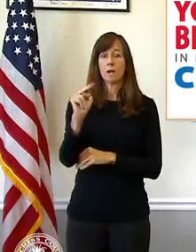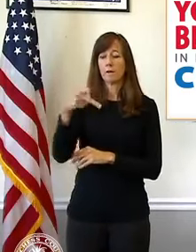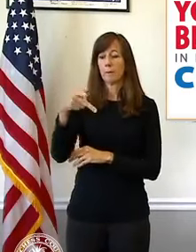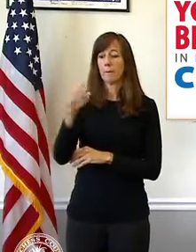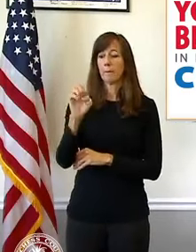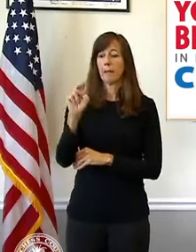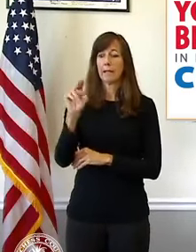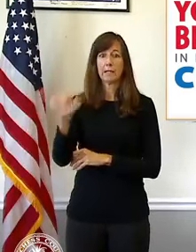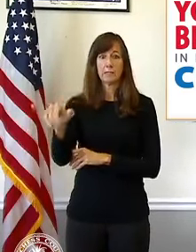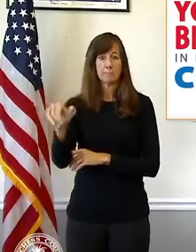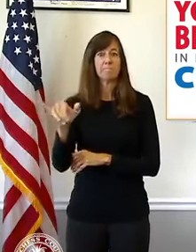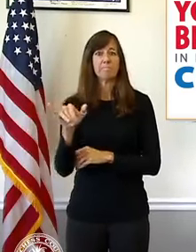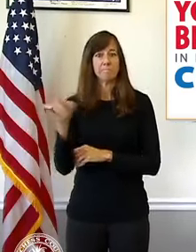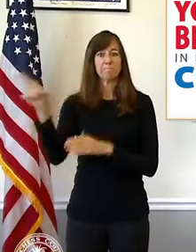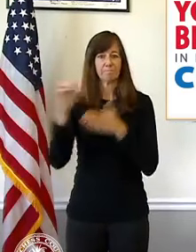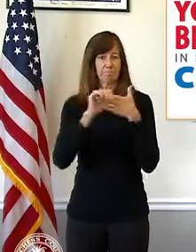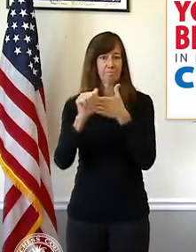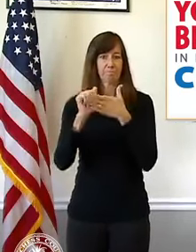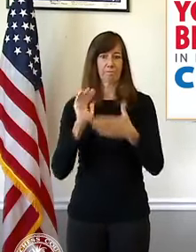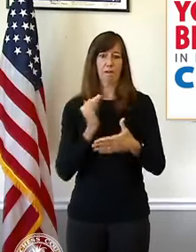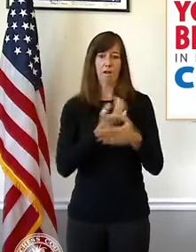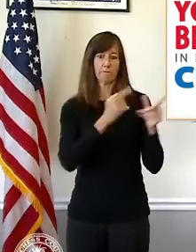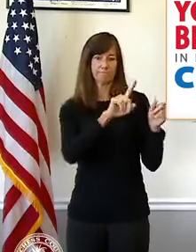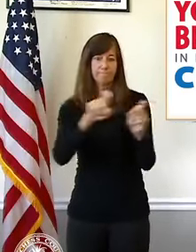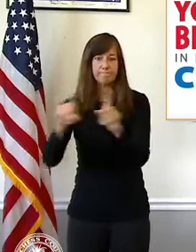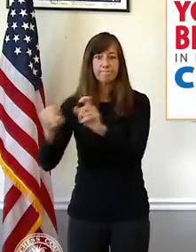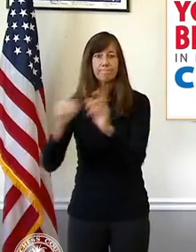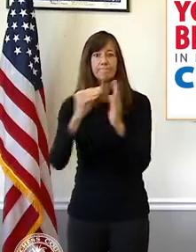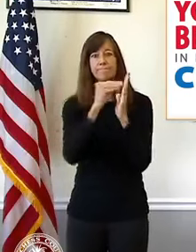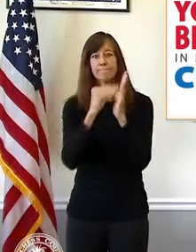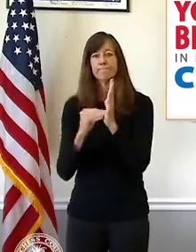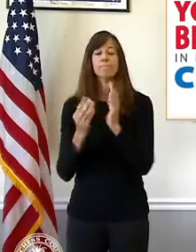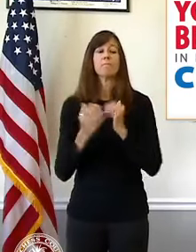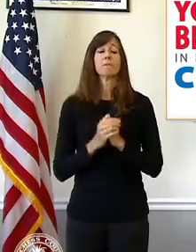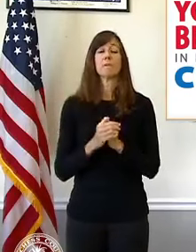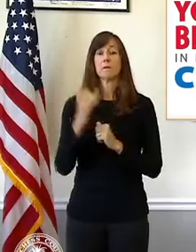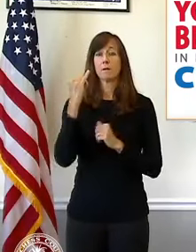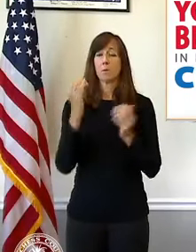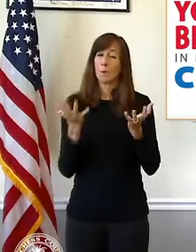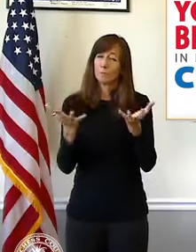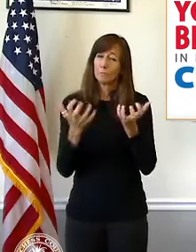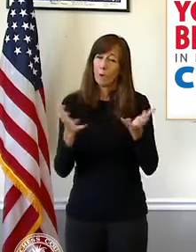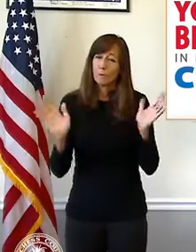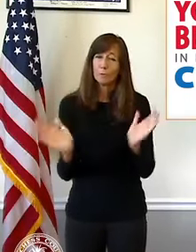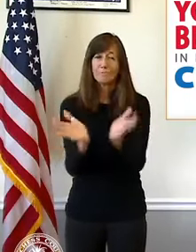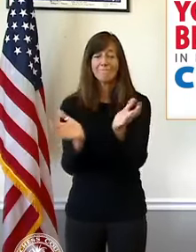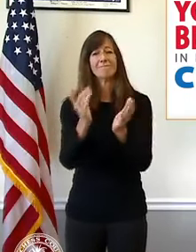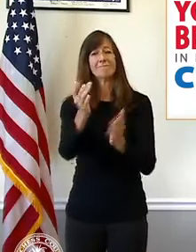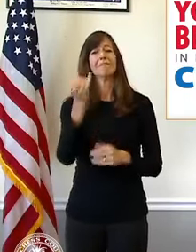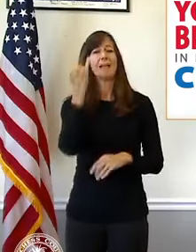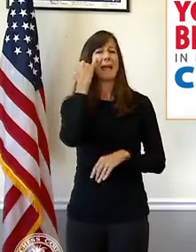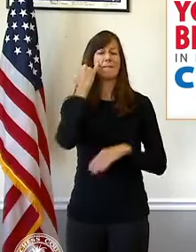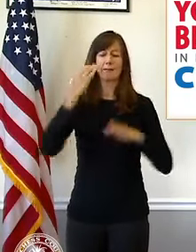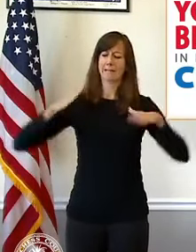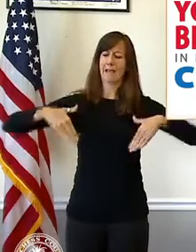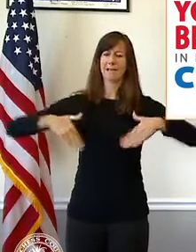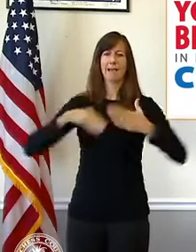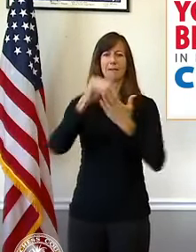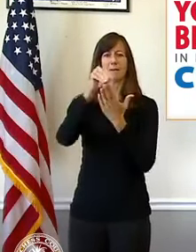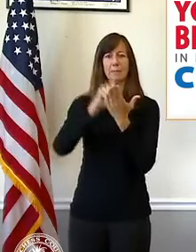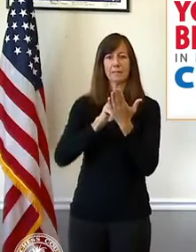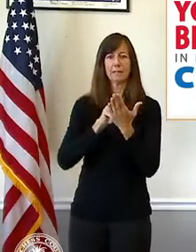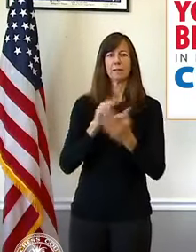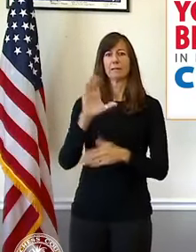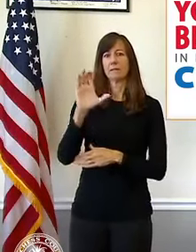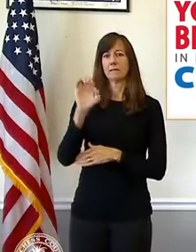encouraging you to be counted. So if you have not yet completed your census form, one of two things can